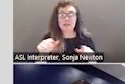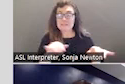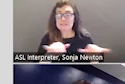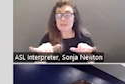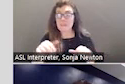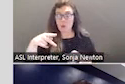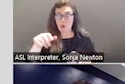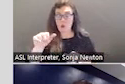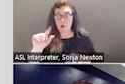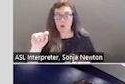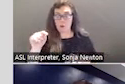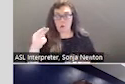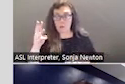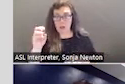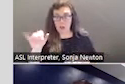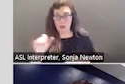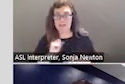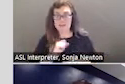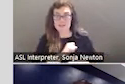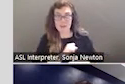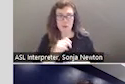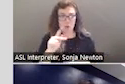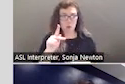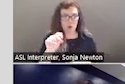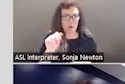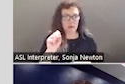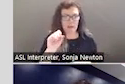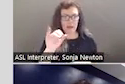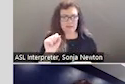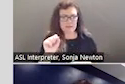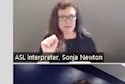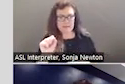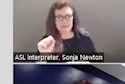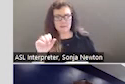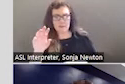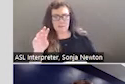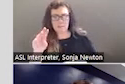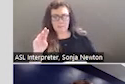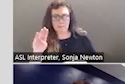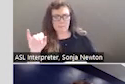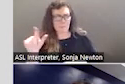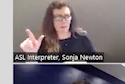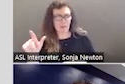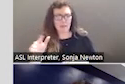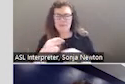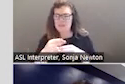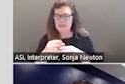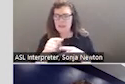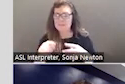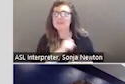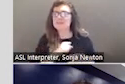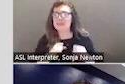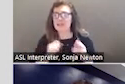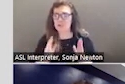that Senator Cassidy, Senator Murphy bill that was introduced a couple weeks ago at this point, with some of those SAMHSA